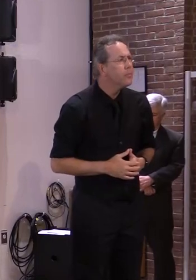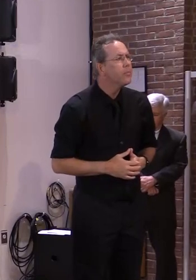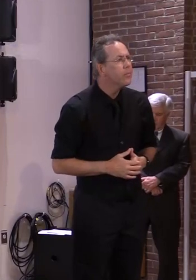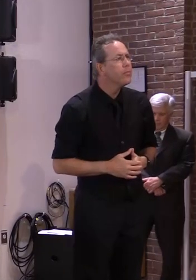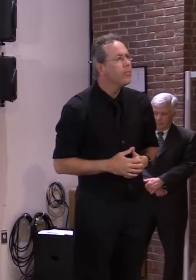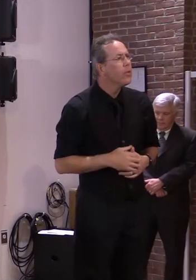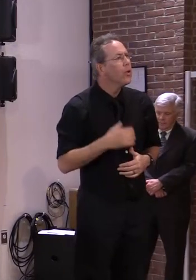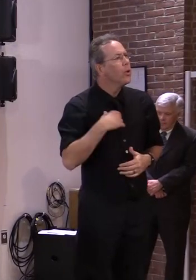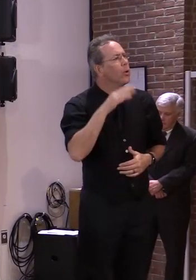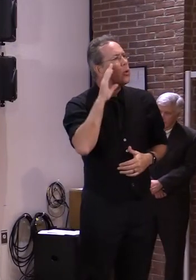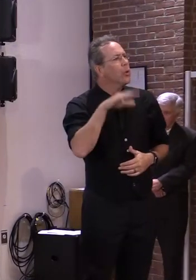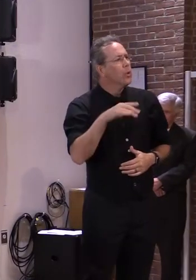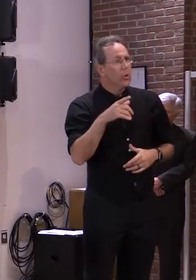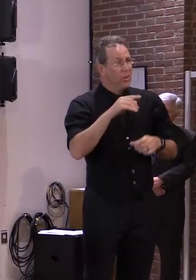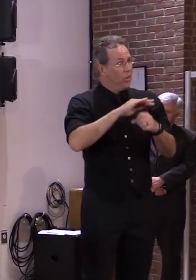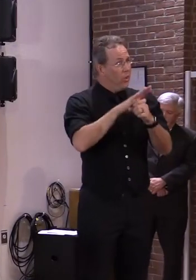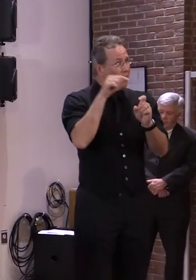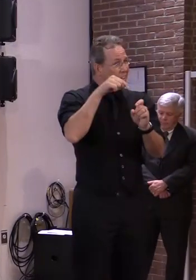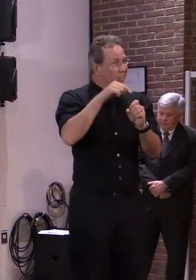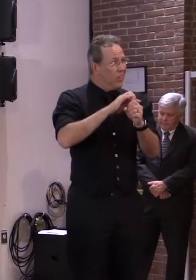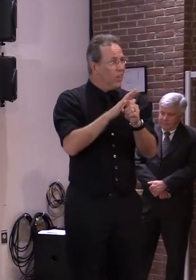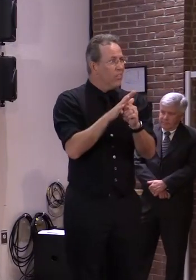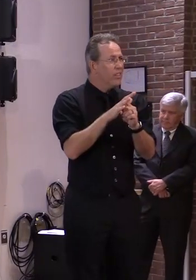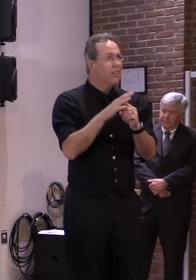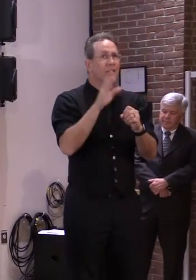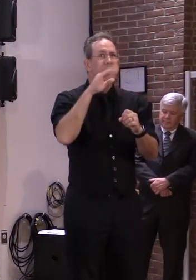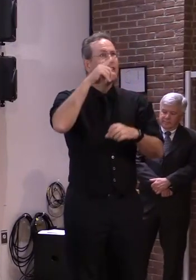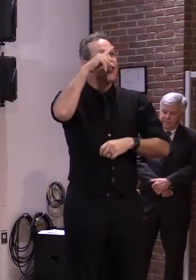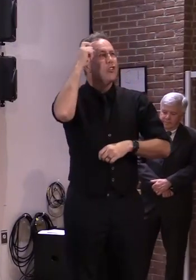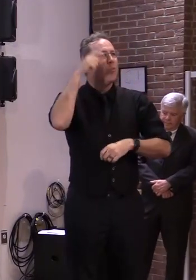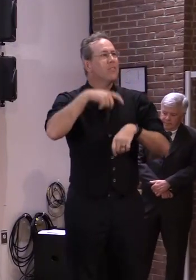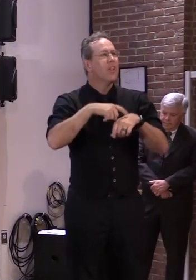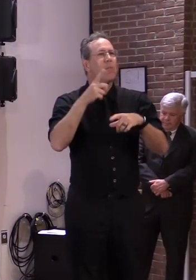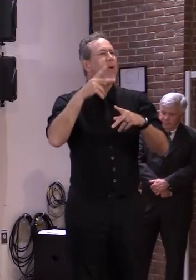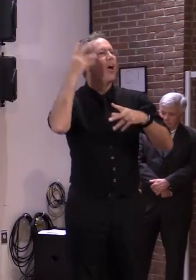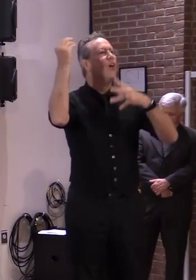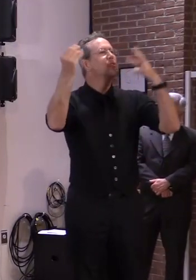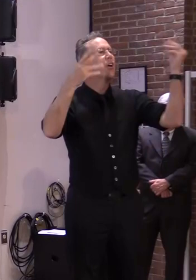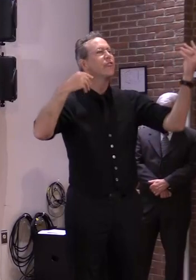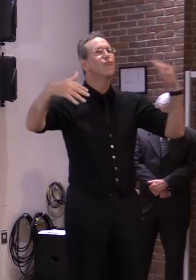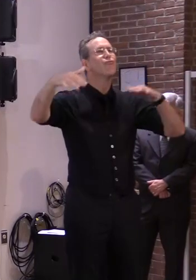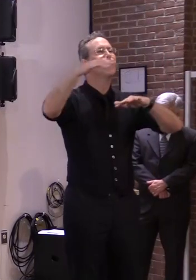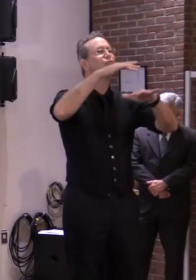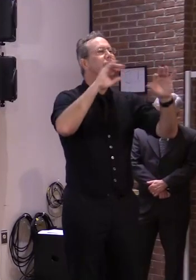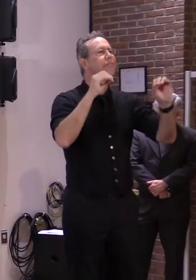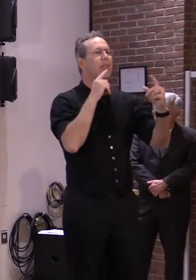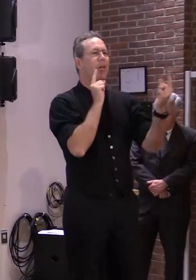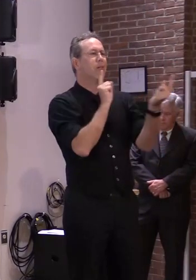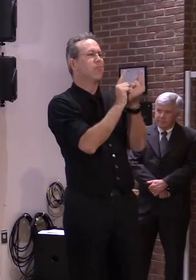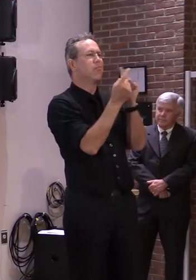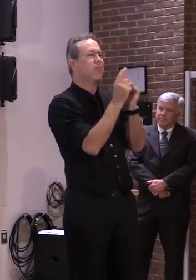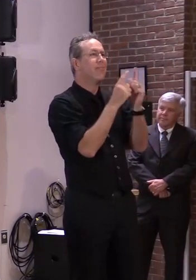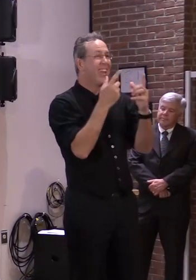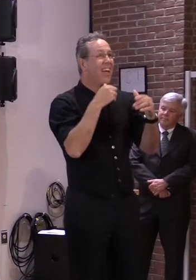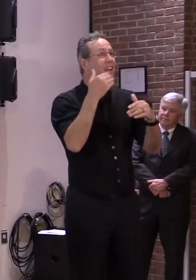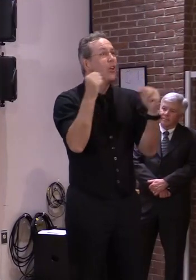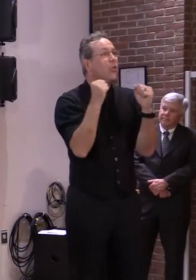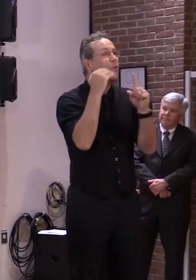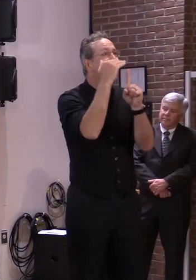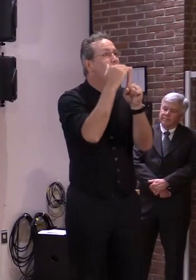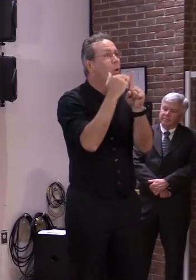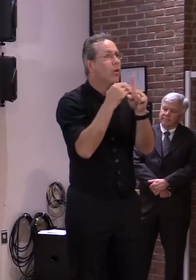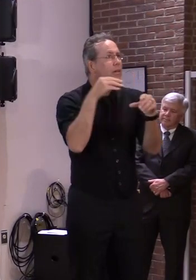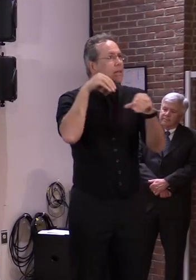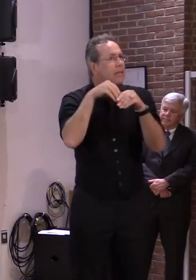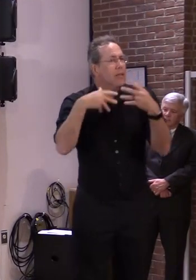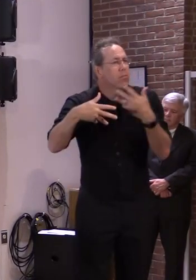this virus in the future, it's going to be when people are more congregated indoors again and a different time of year. If